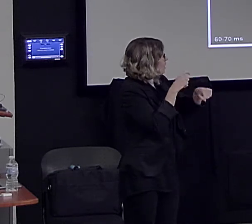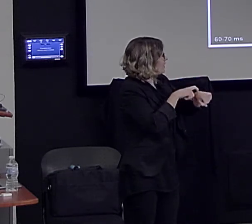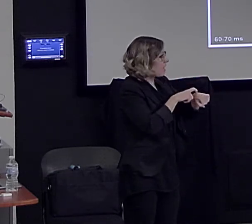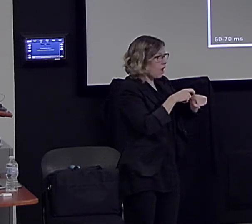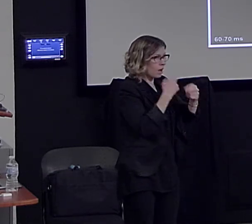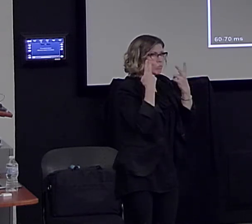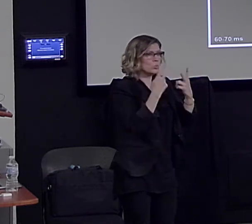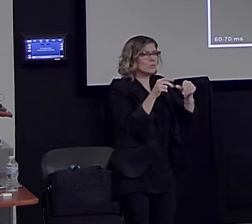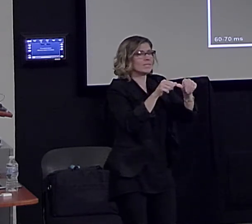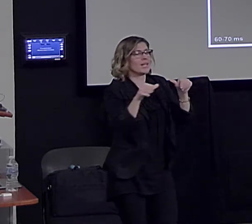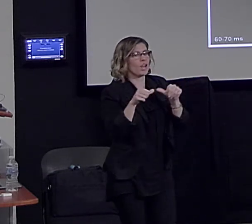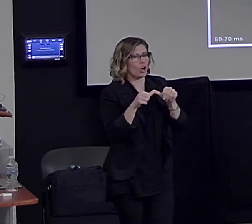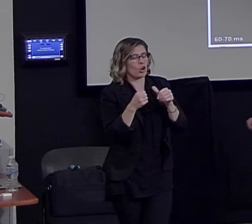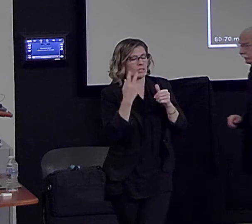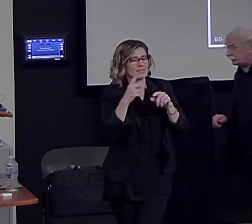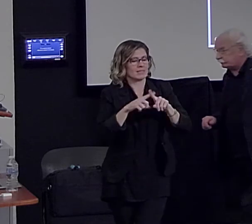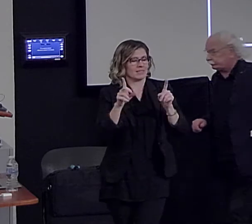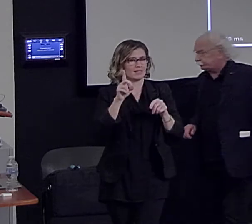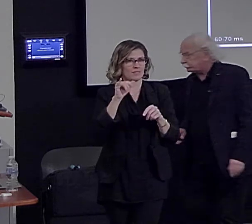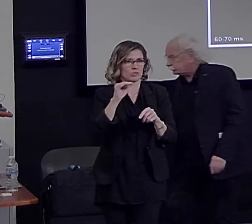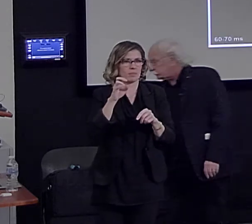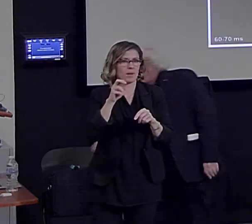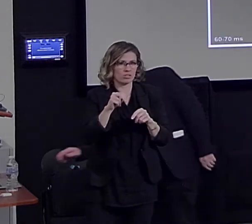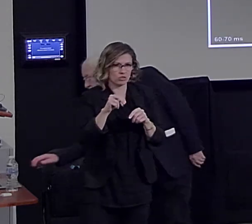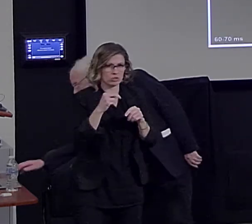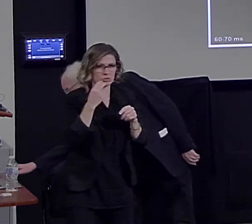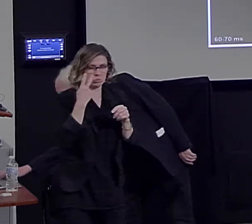don't imagine that are activated.